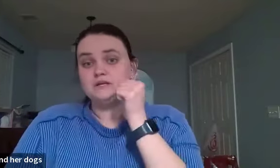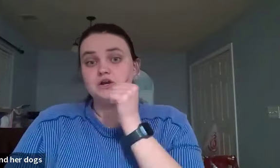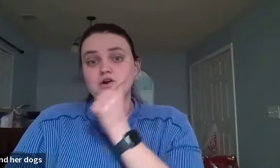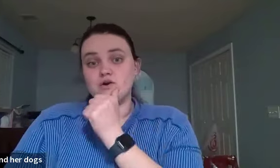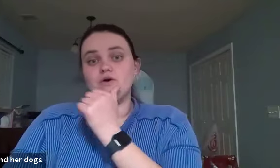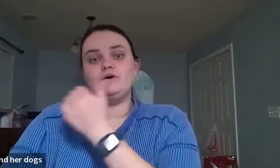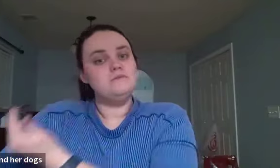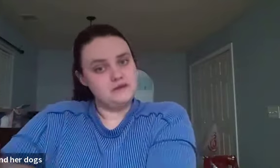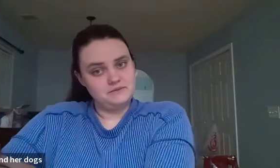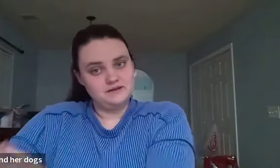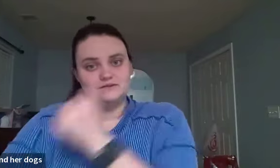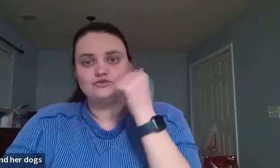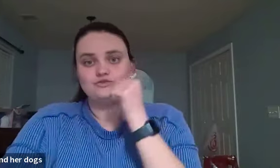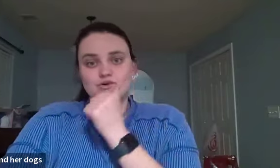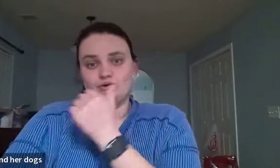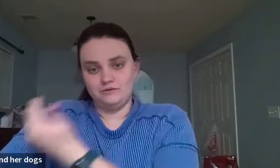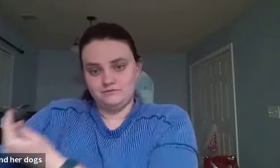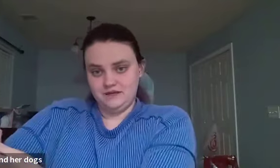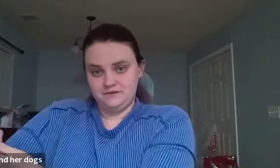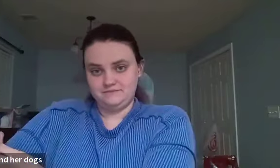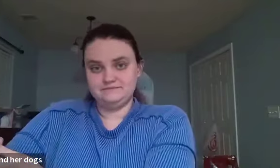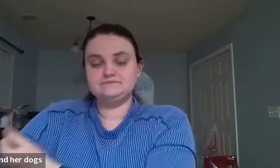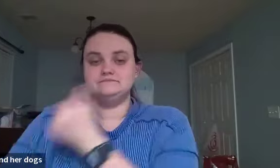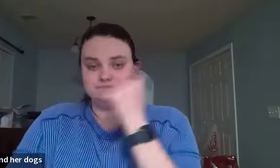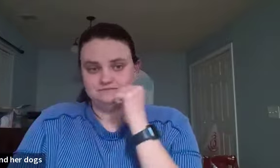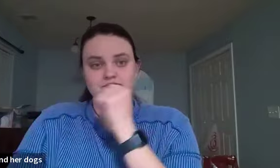be girl, baby, girl, baby.